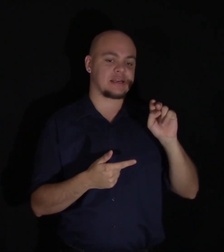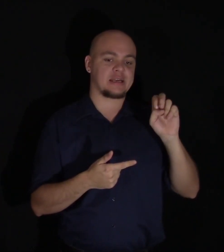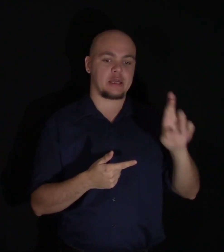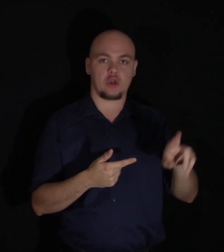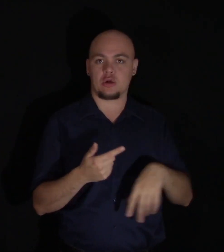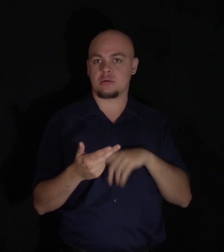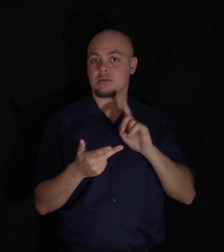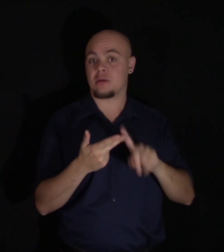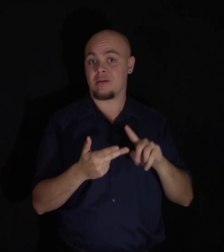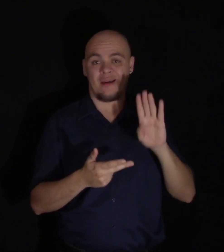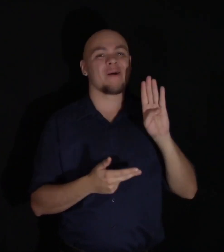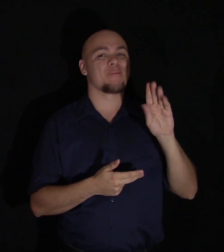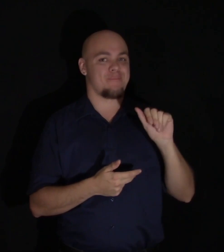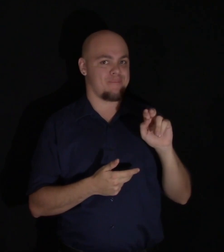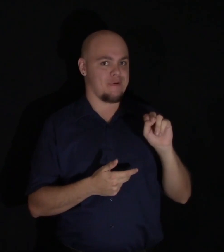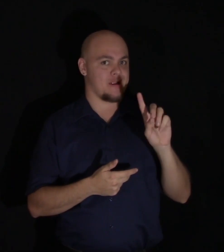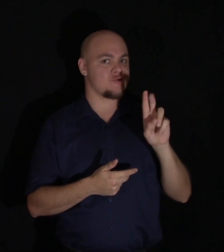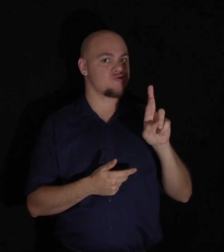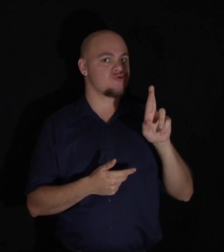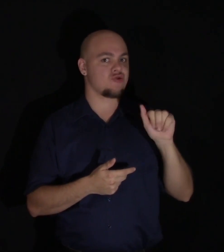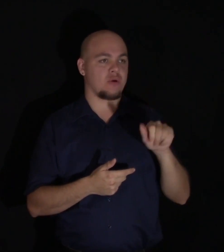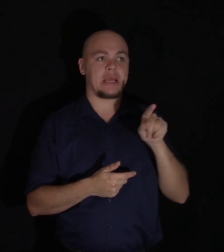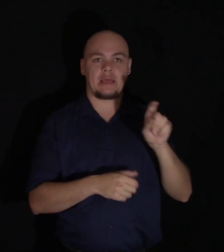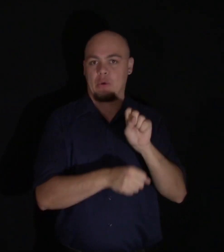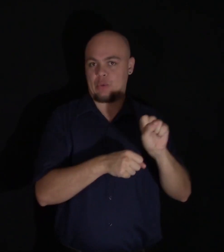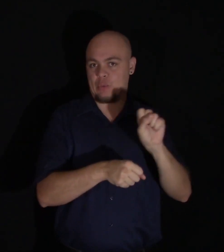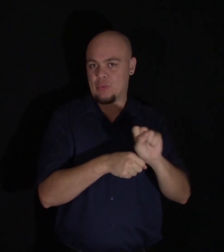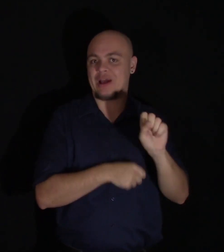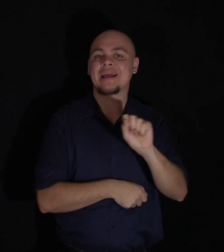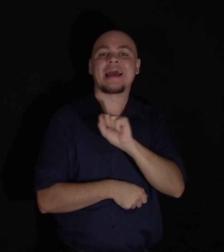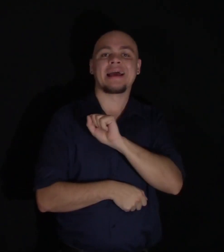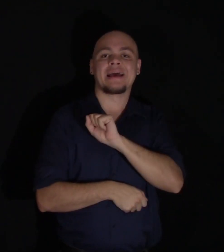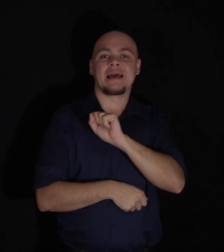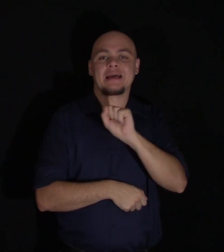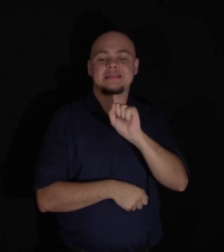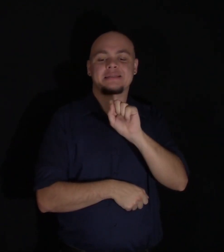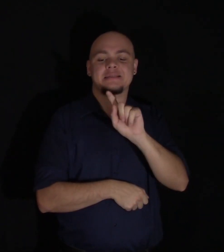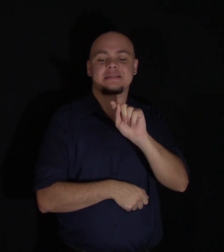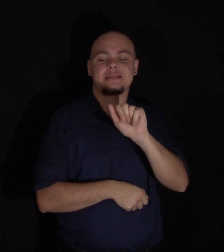Bandura is 86 and he still works at Stanford. He's just a lovely guy.